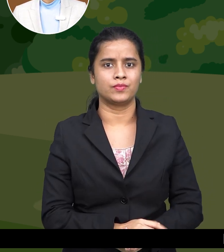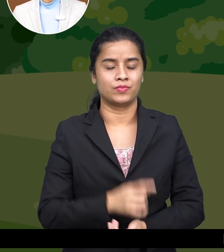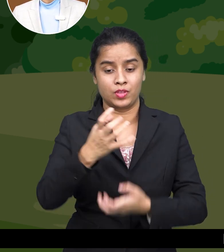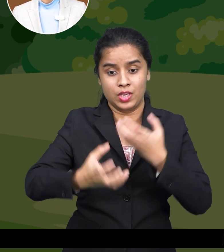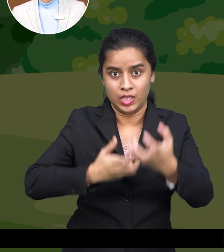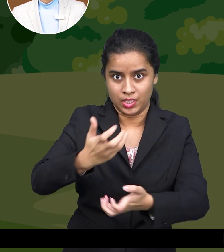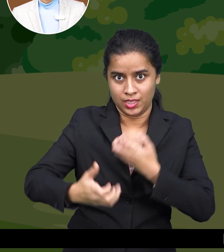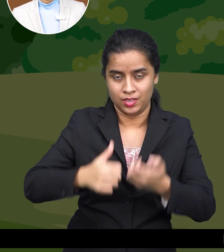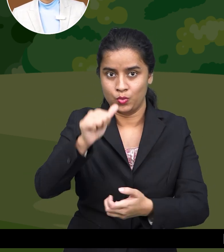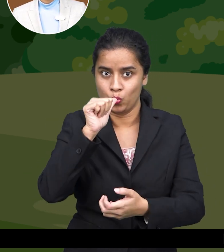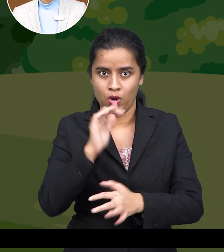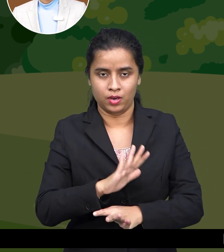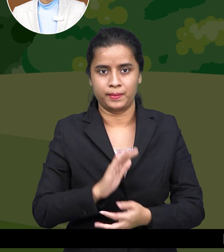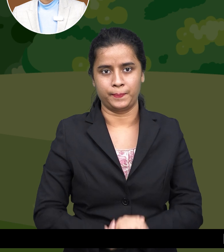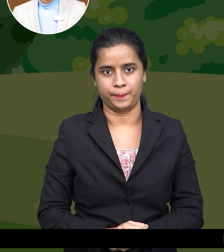Heat the water.